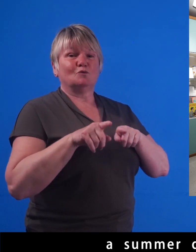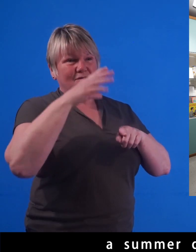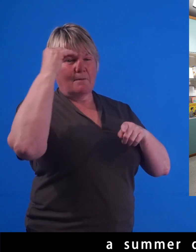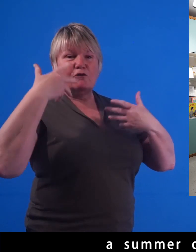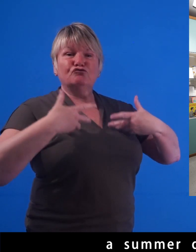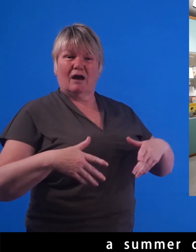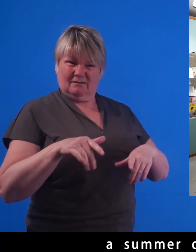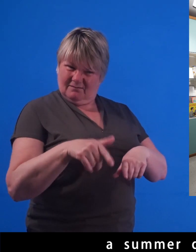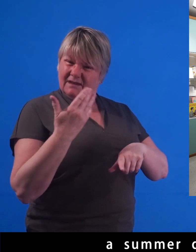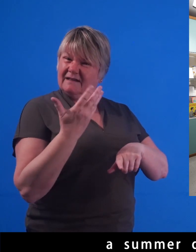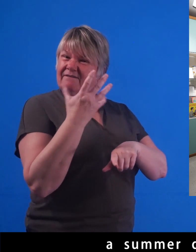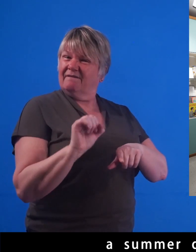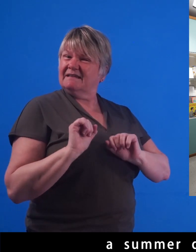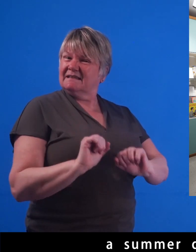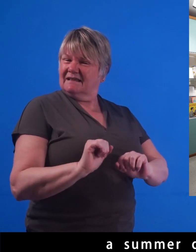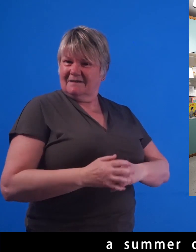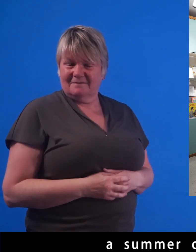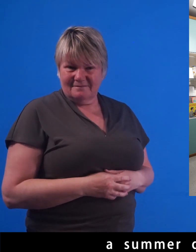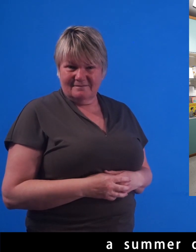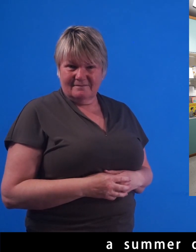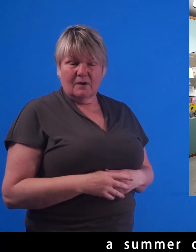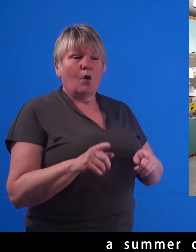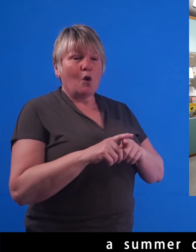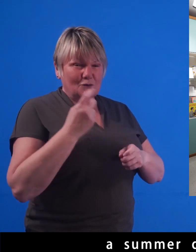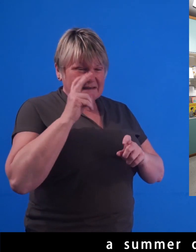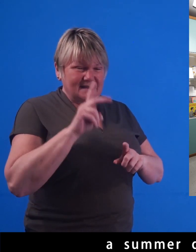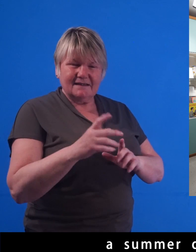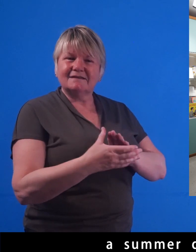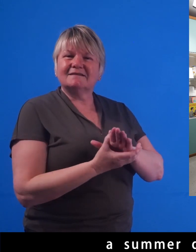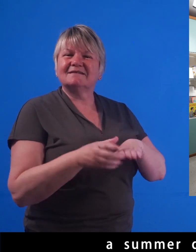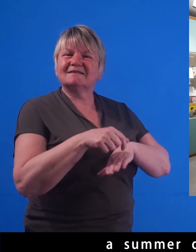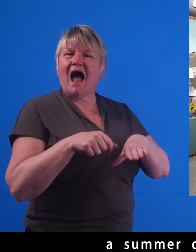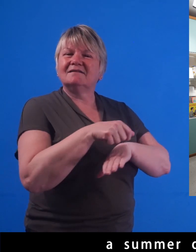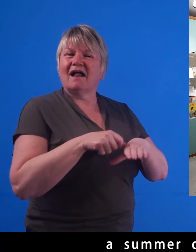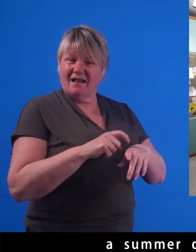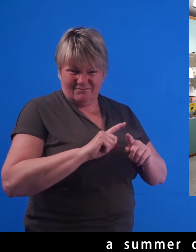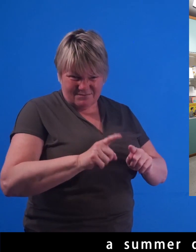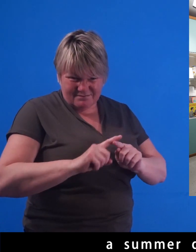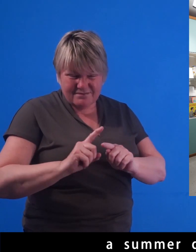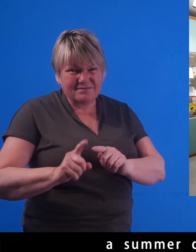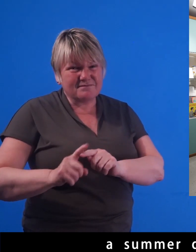a summer dress from the 1950s, and a selection of sandals.